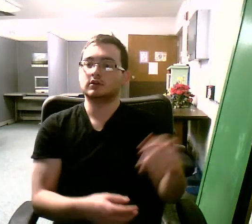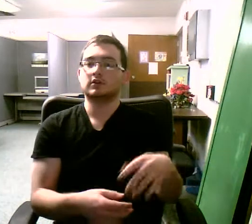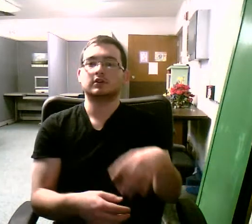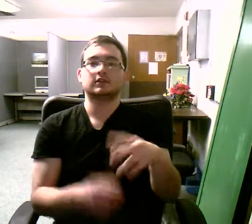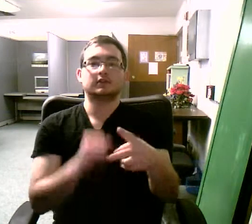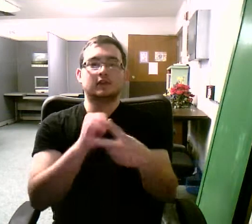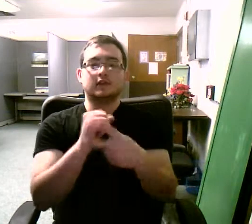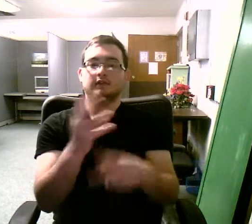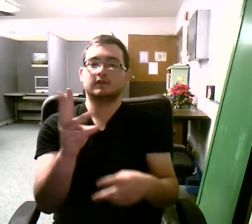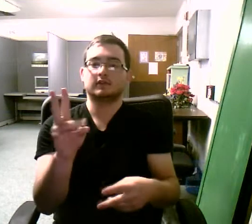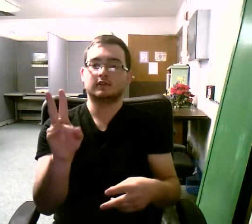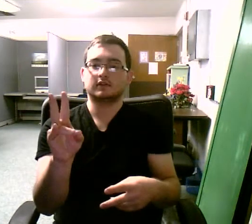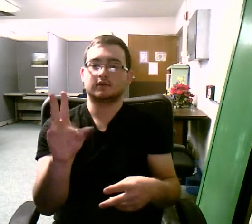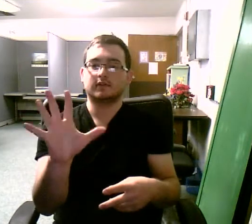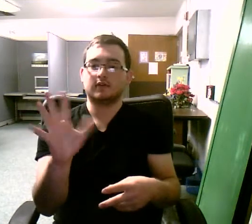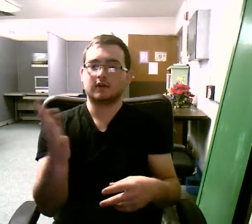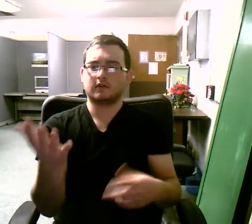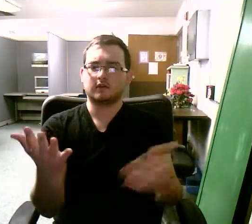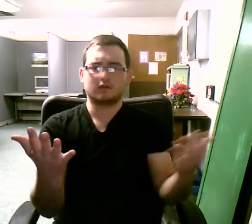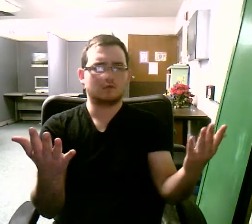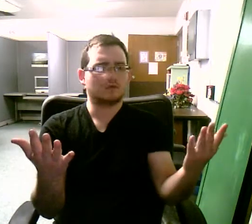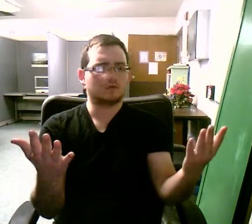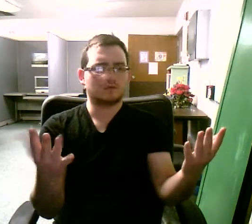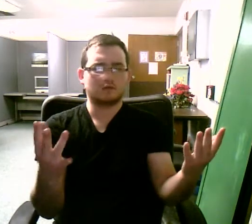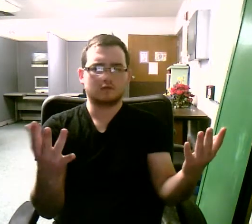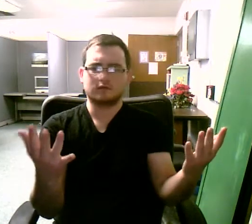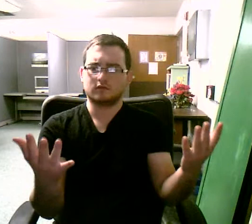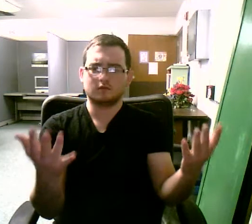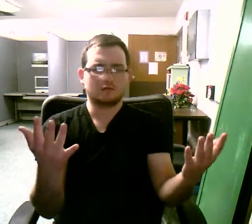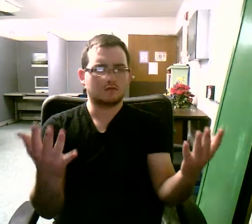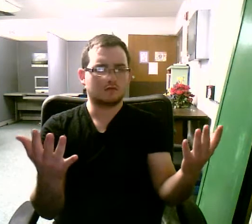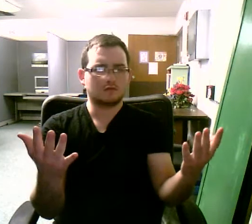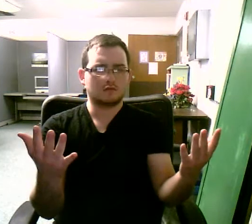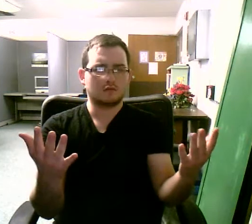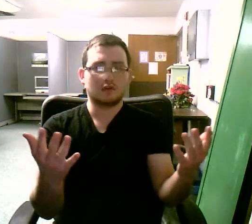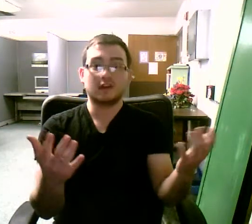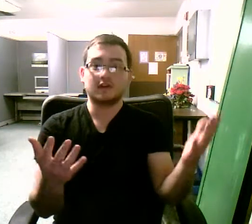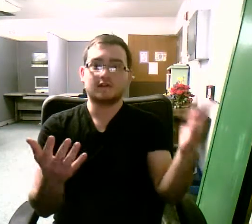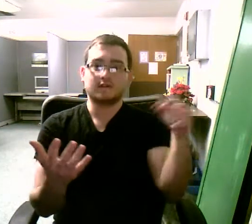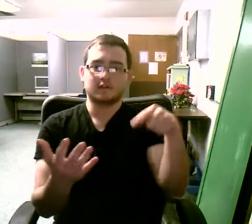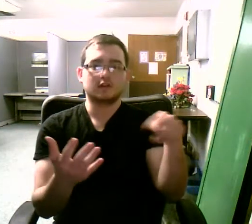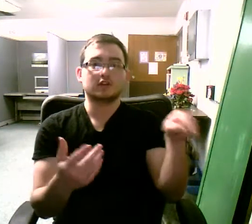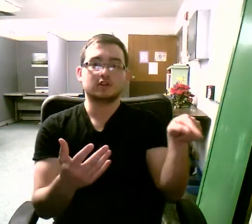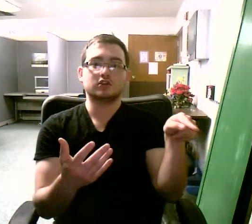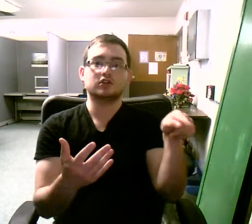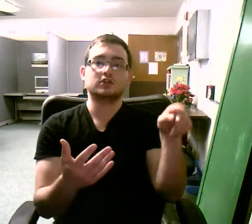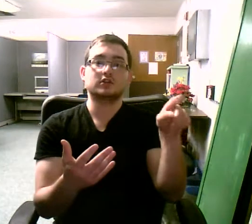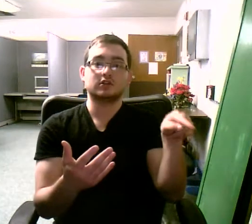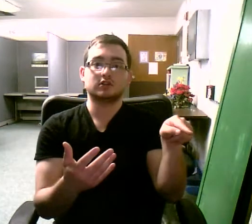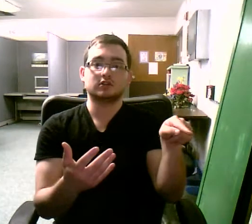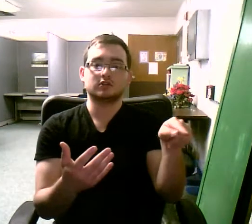75, and that should give us our scratched or damaged. All right, so let's subtract. 6 minus